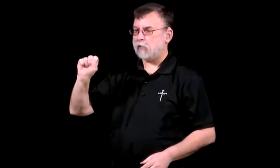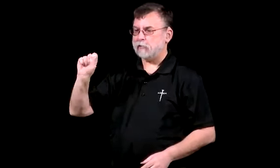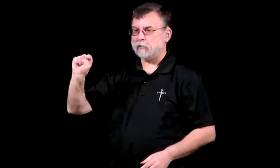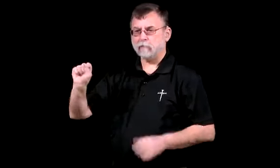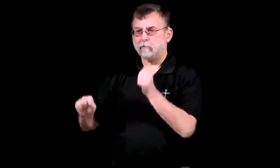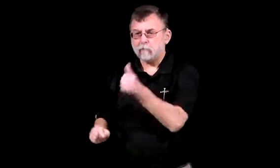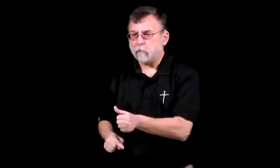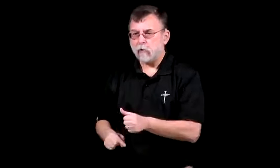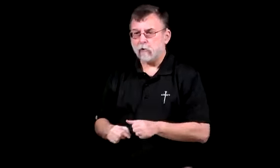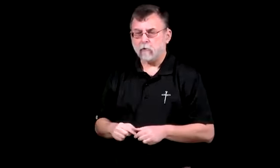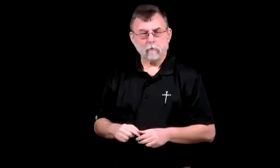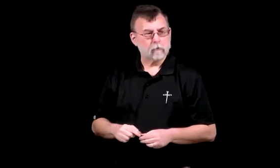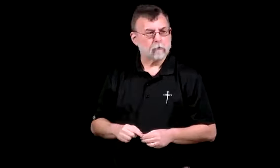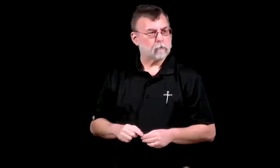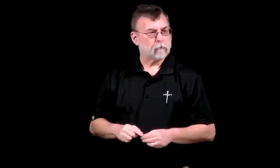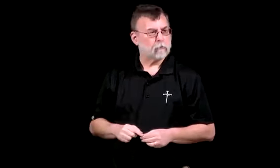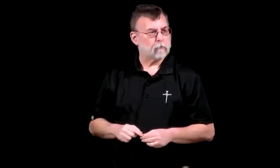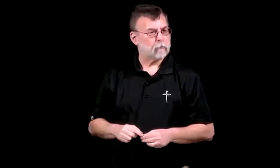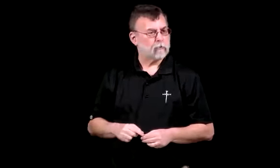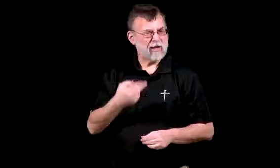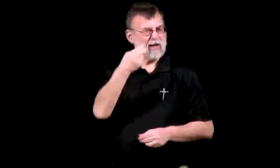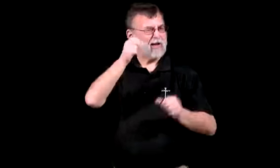us. God is opposing us. That's not what he's saying.